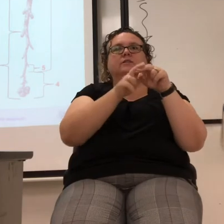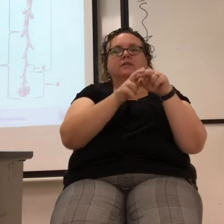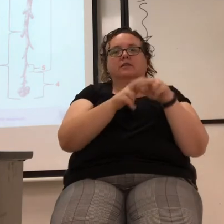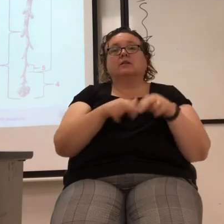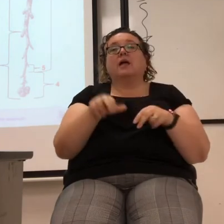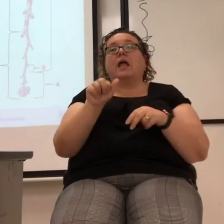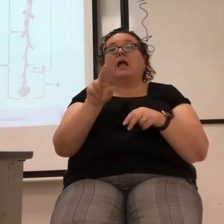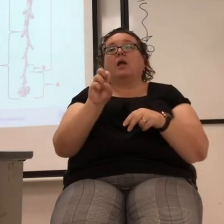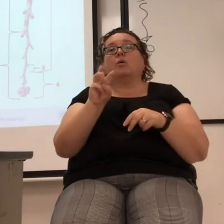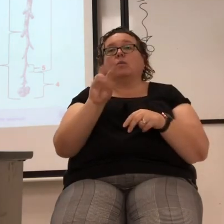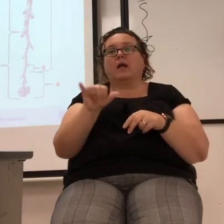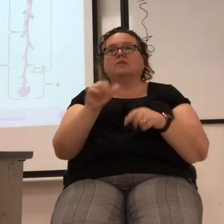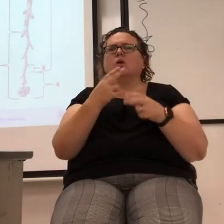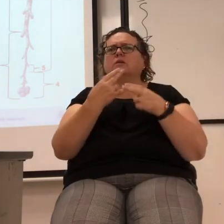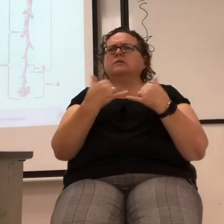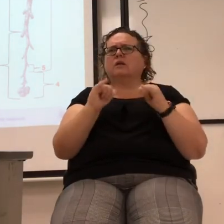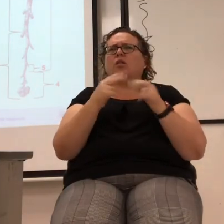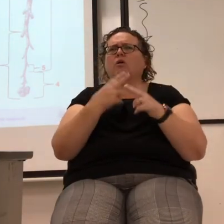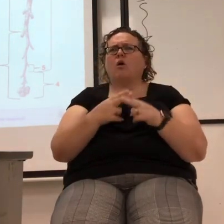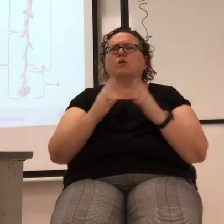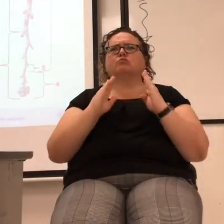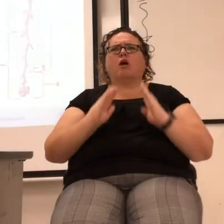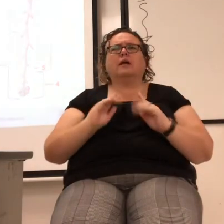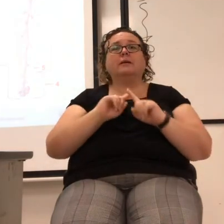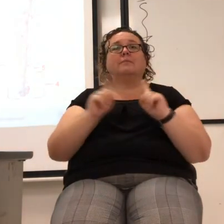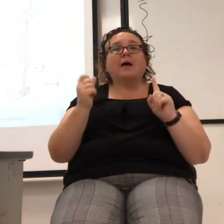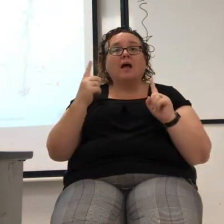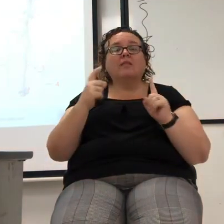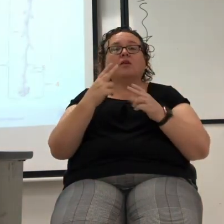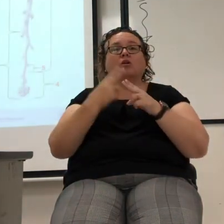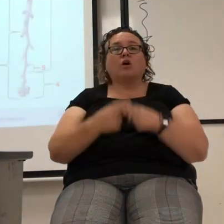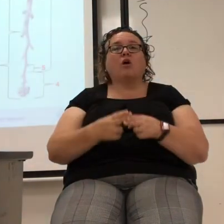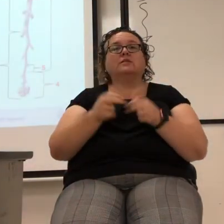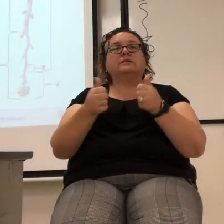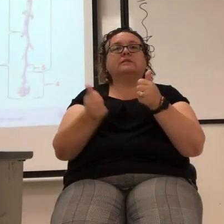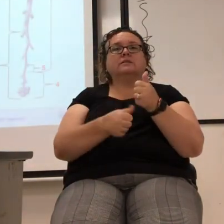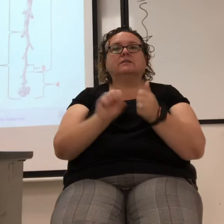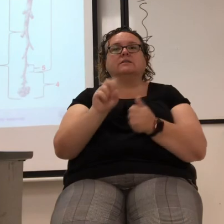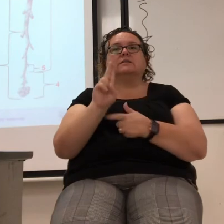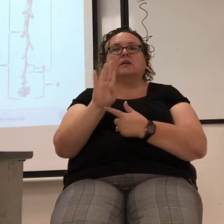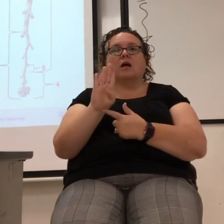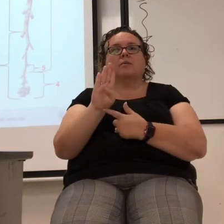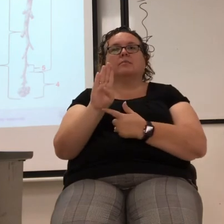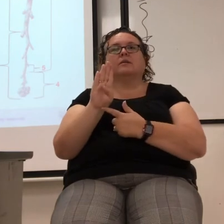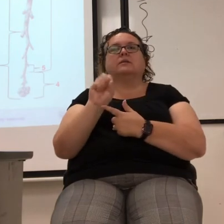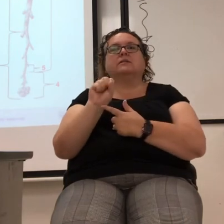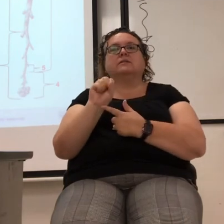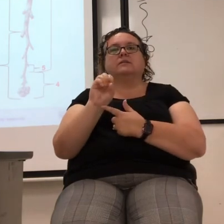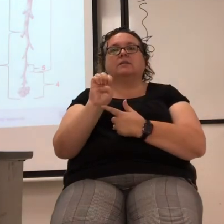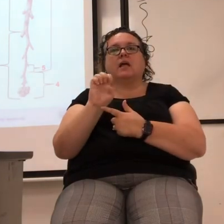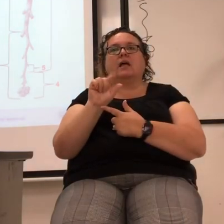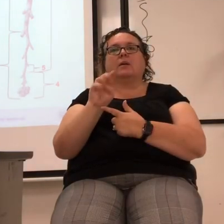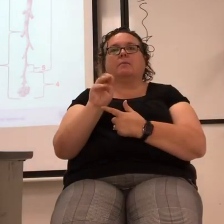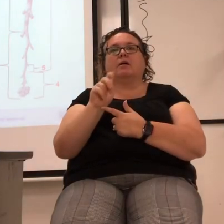the airways are still called bronchi, but they're called subsegmental bronchi.